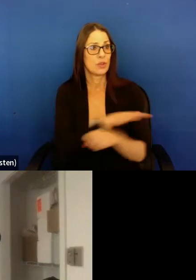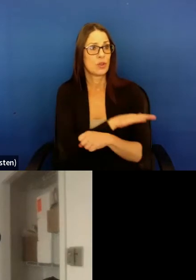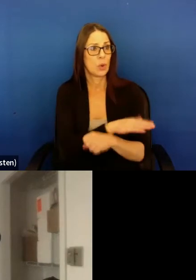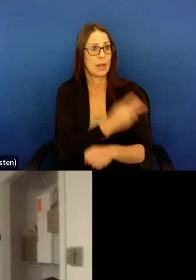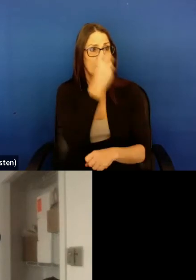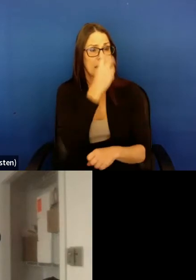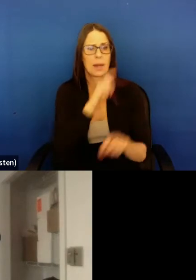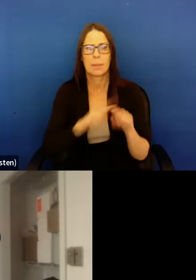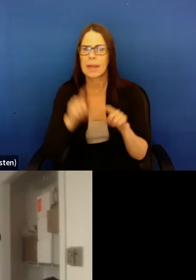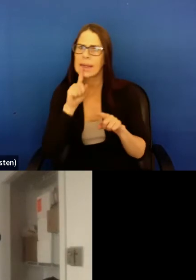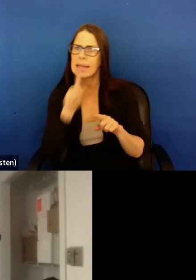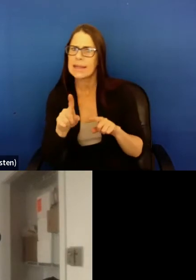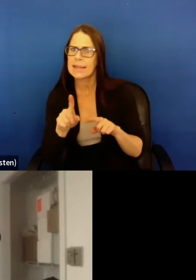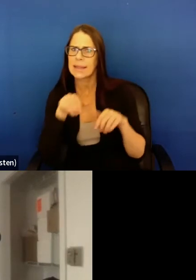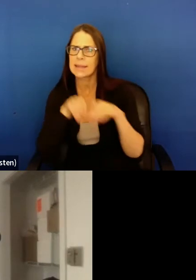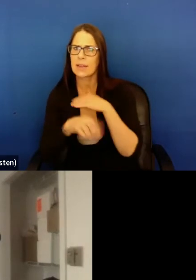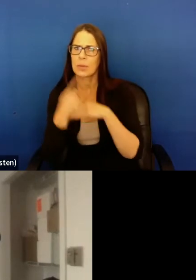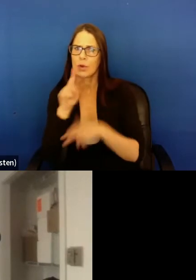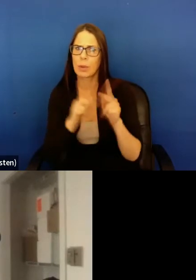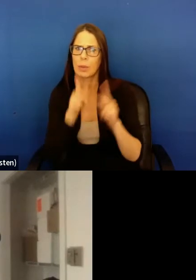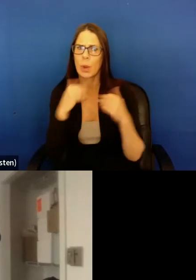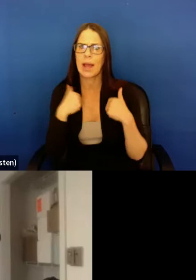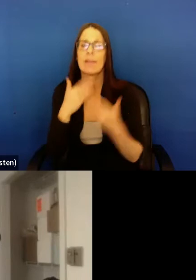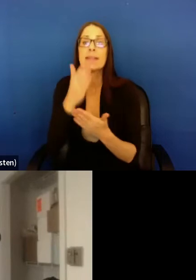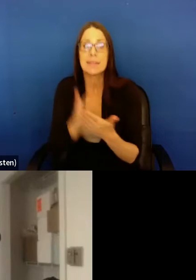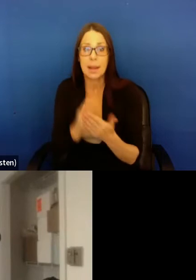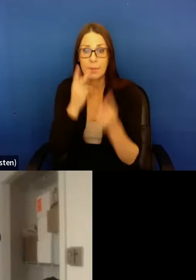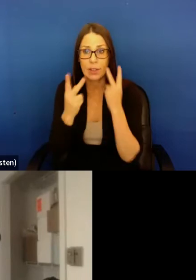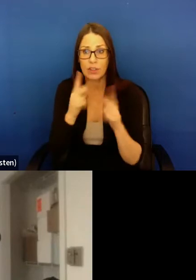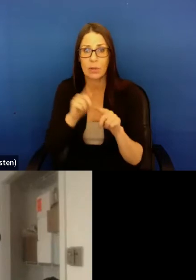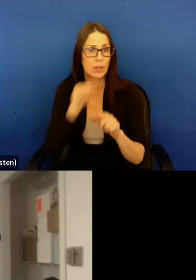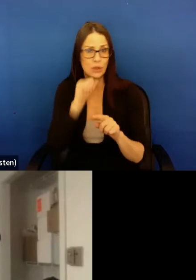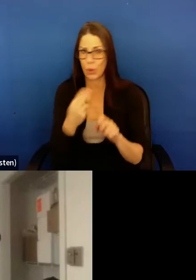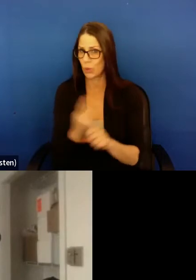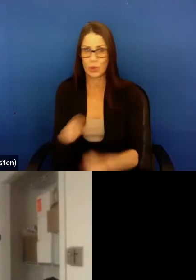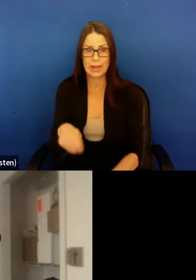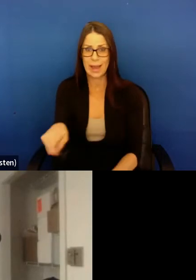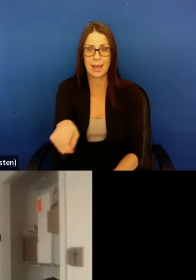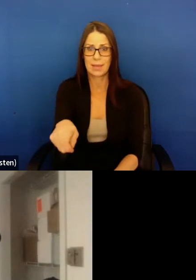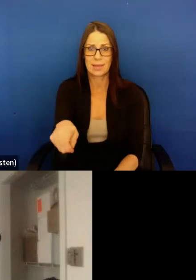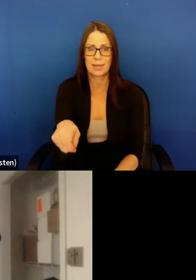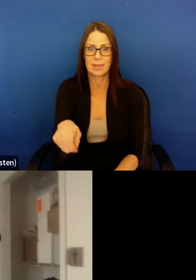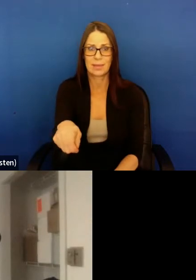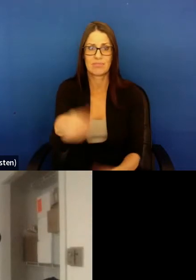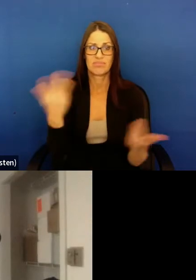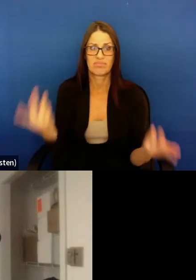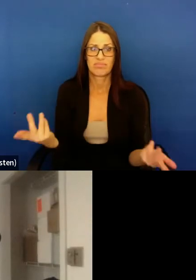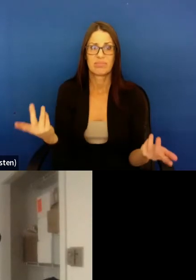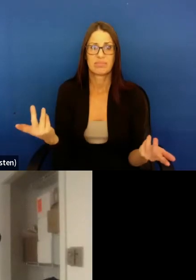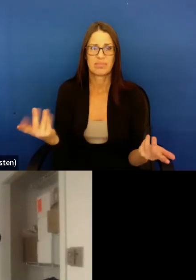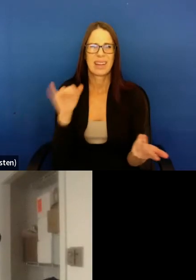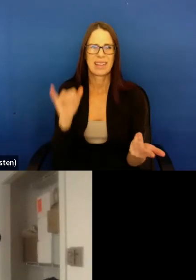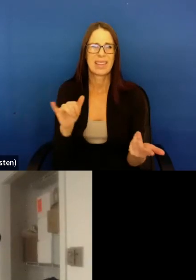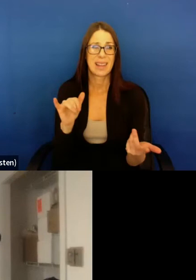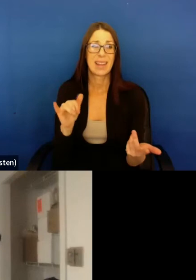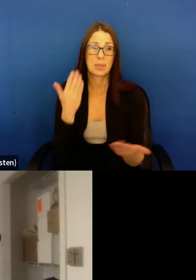accessible for people who have some vision, but don't use a cane? Yep. And it's a whole different, and it's actually probably the larger